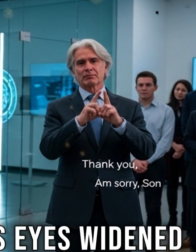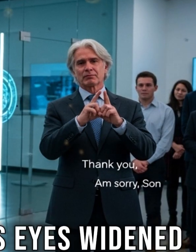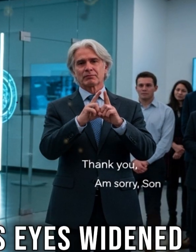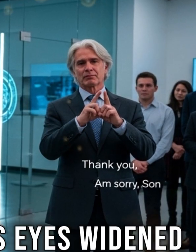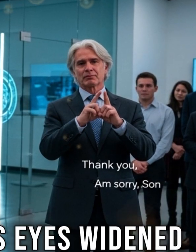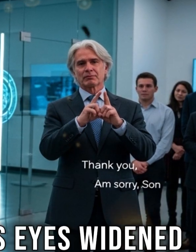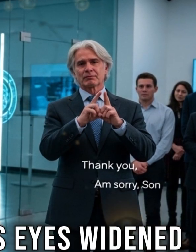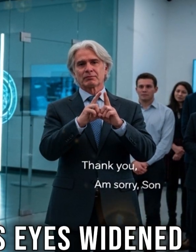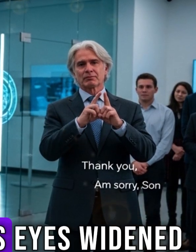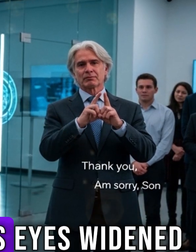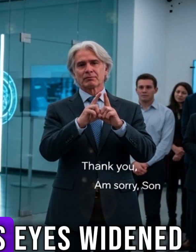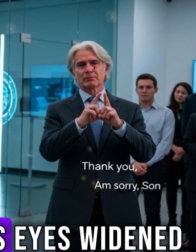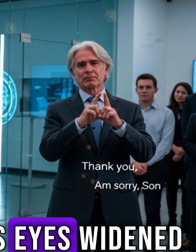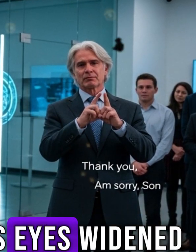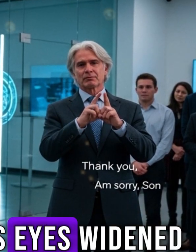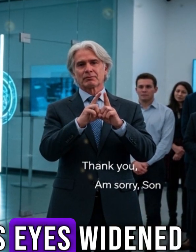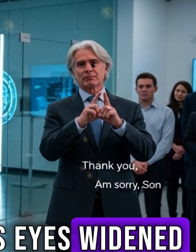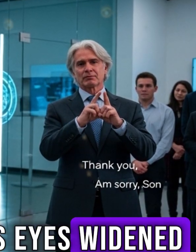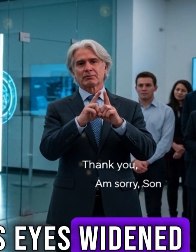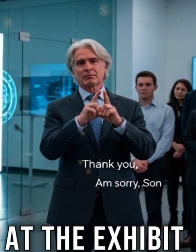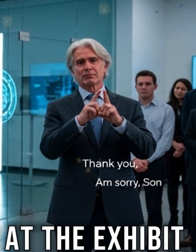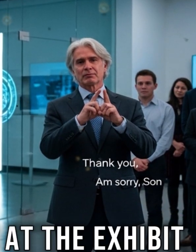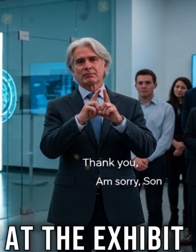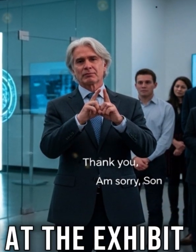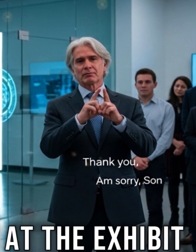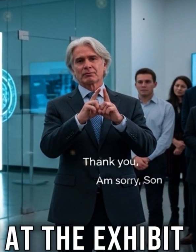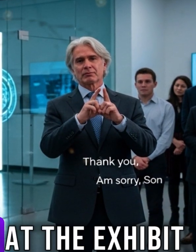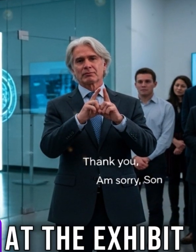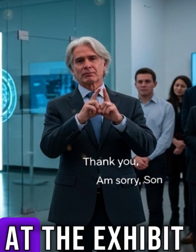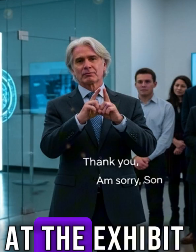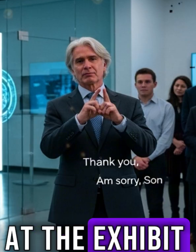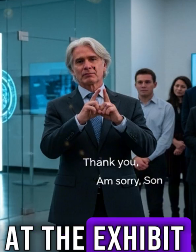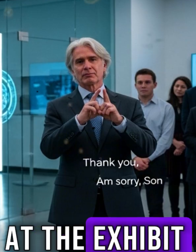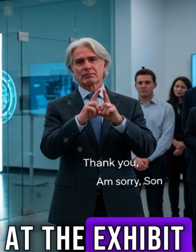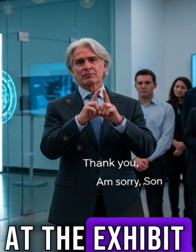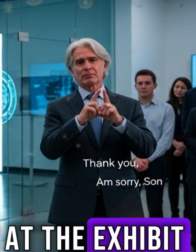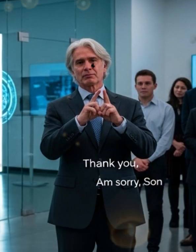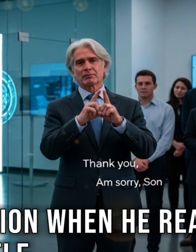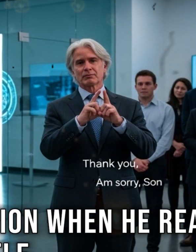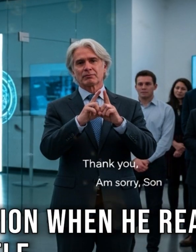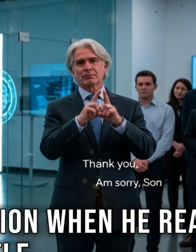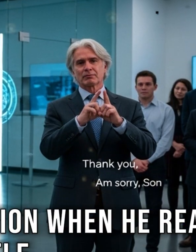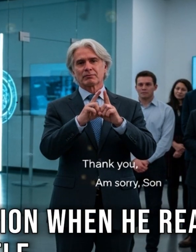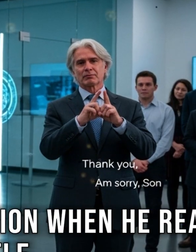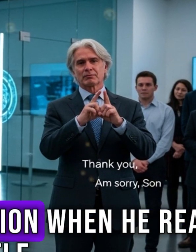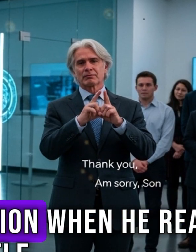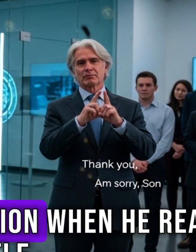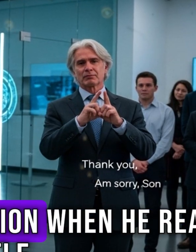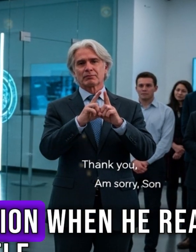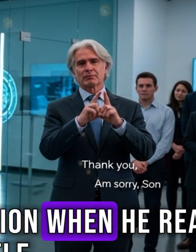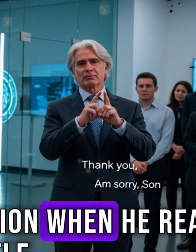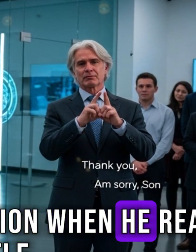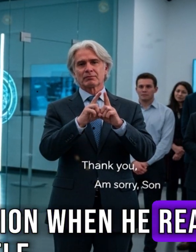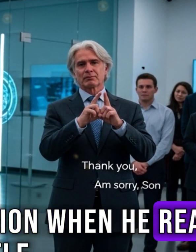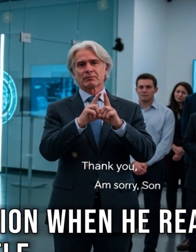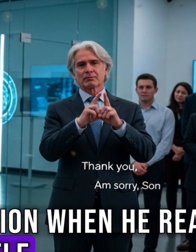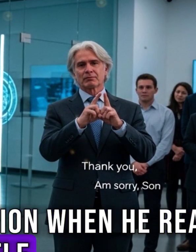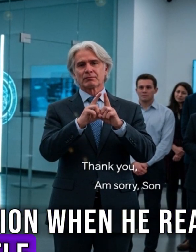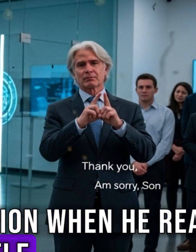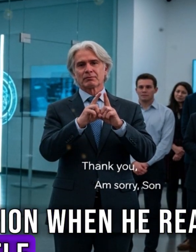way Mr. Thorne's eyes widened as he truly looked at the exhibit, the flash of recognition when he read the title.